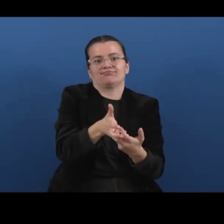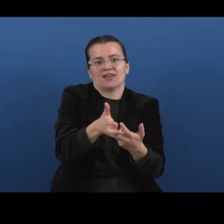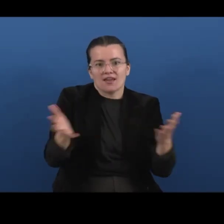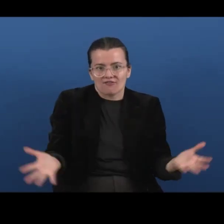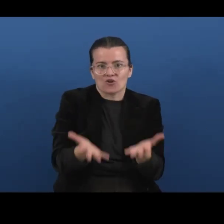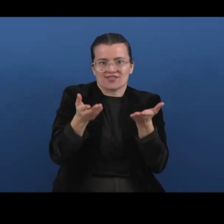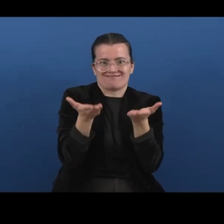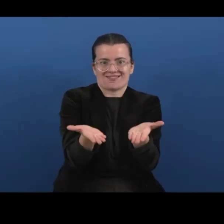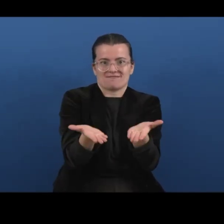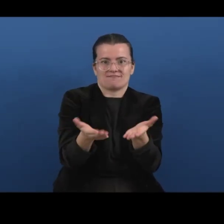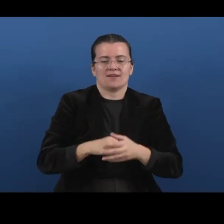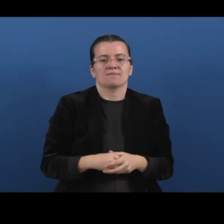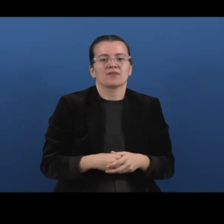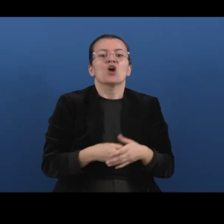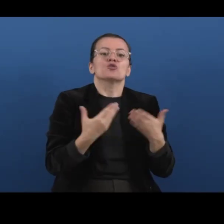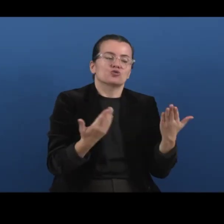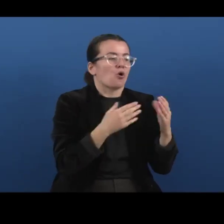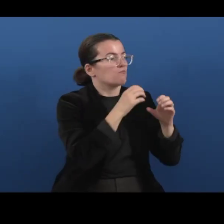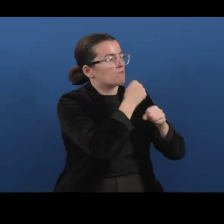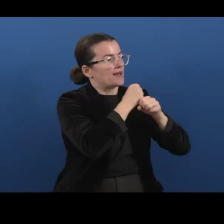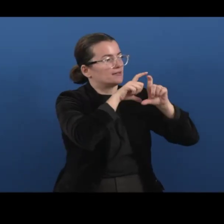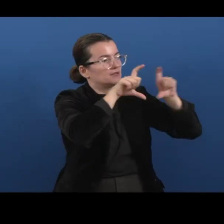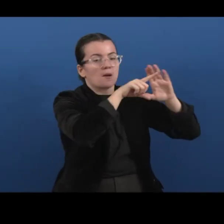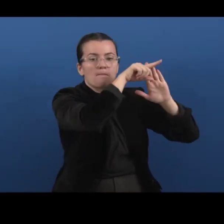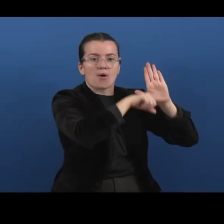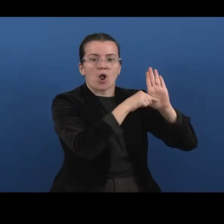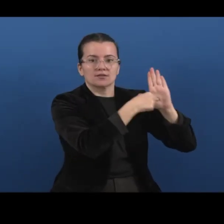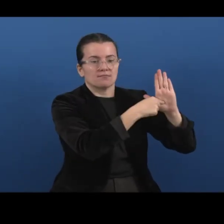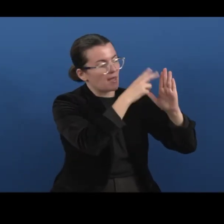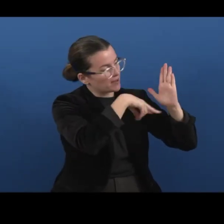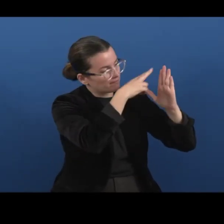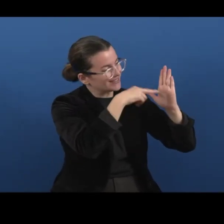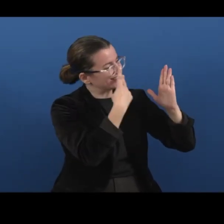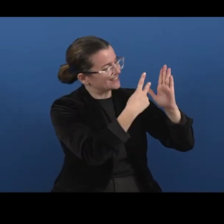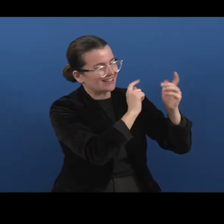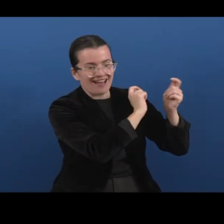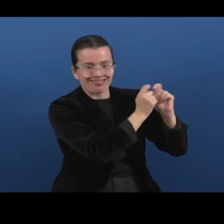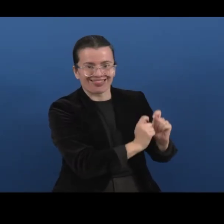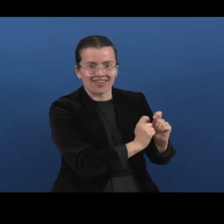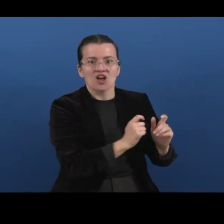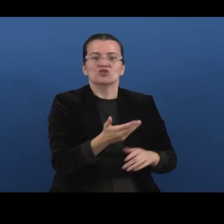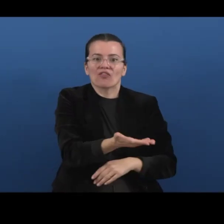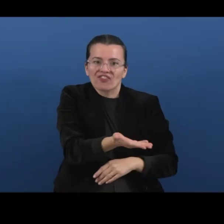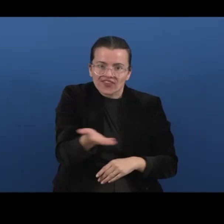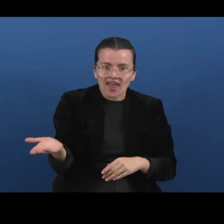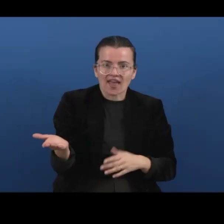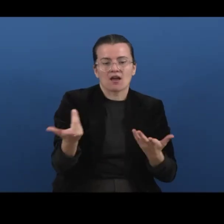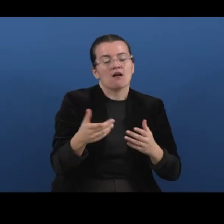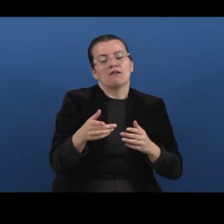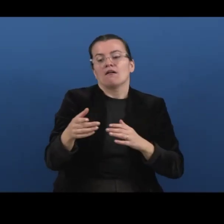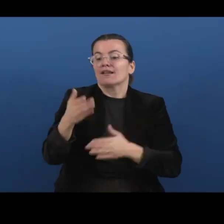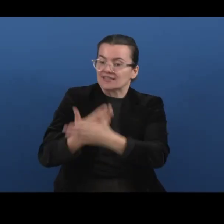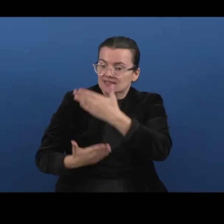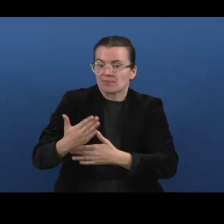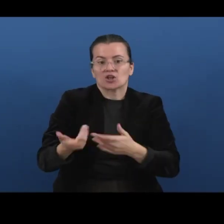reason, companies can review policies to assess if they meet the specific needs of those they intend to benefit, and